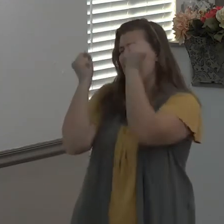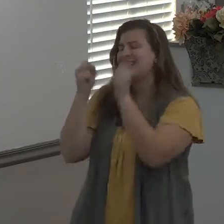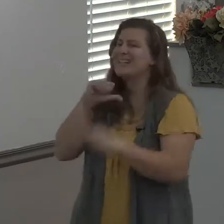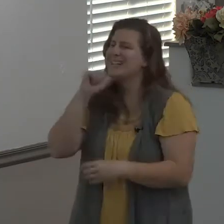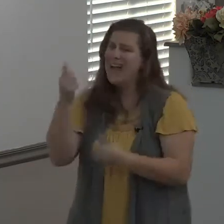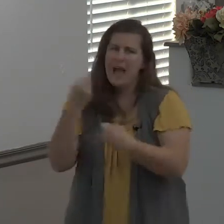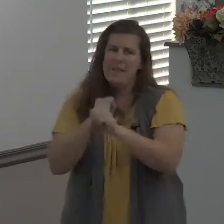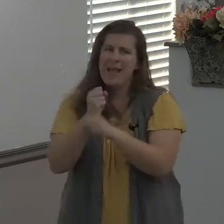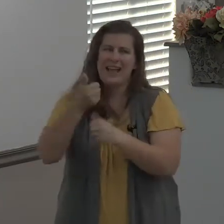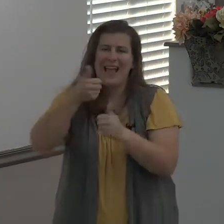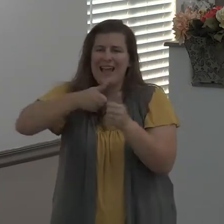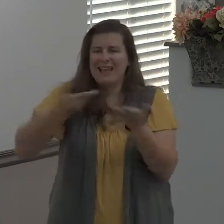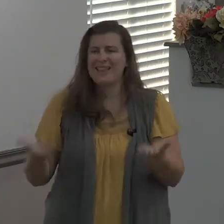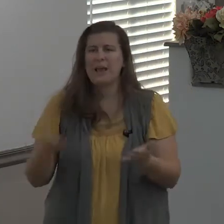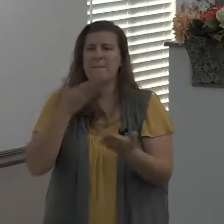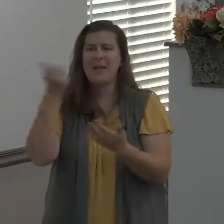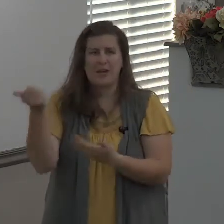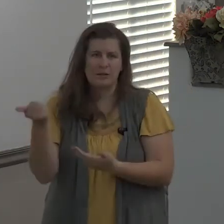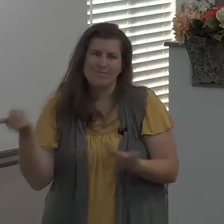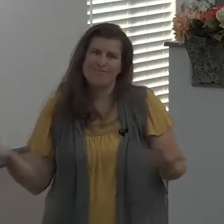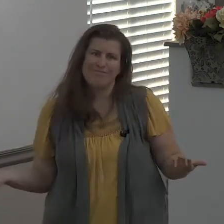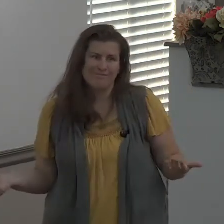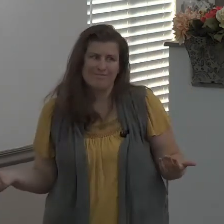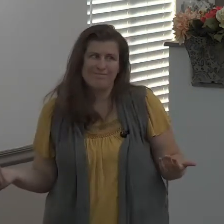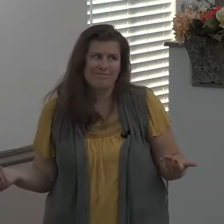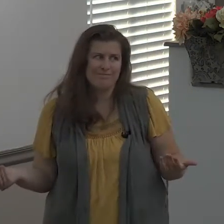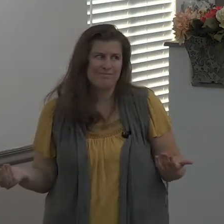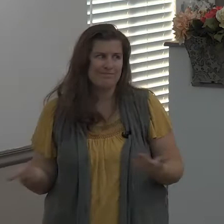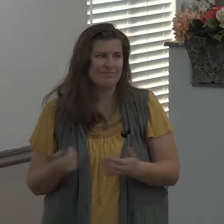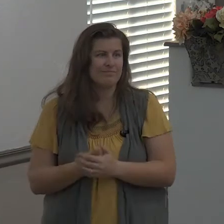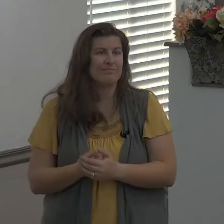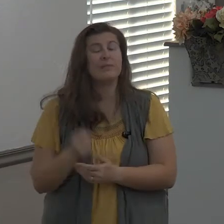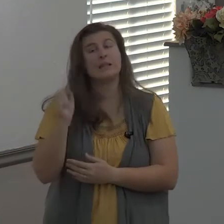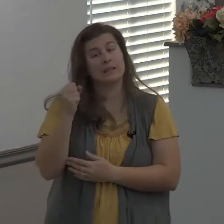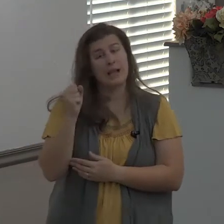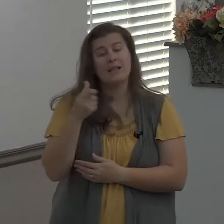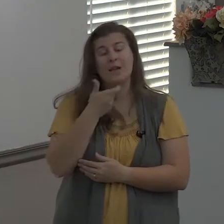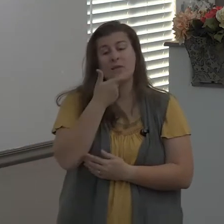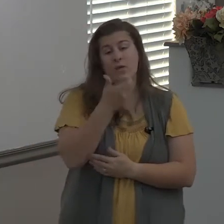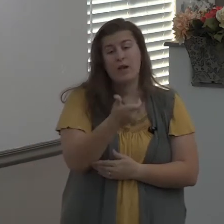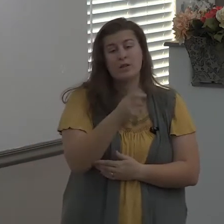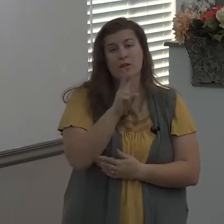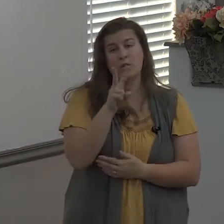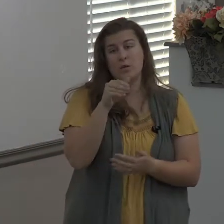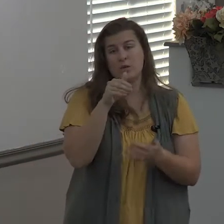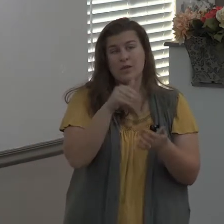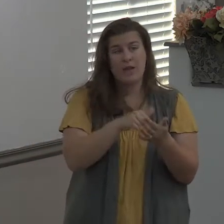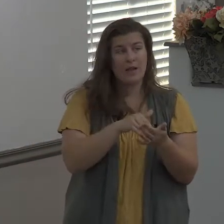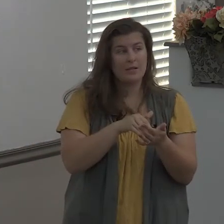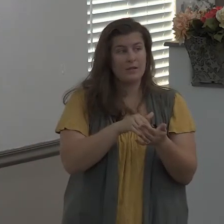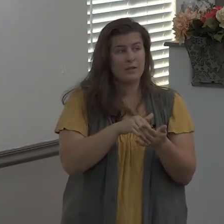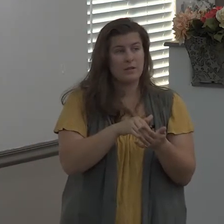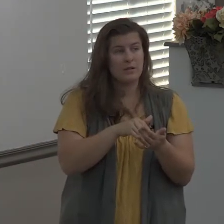You know, going around saying hashtag not my president doesn't really make anything any better.